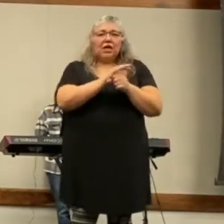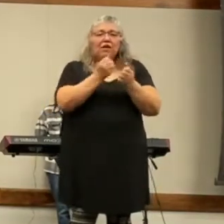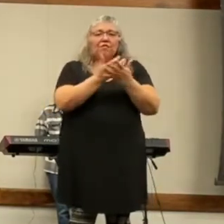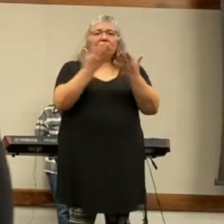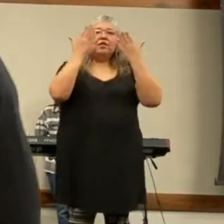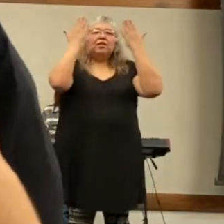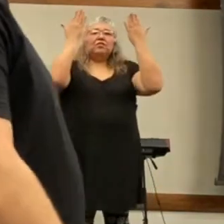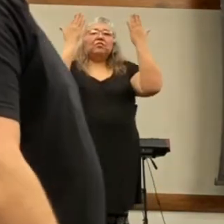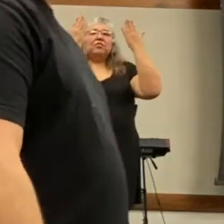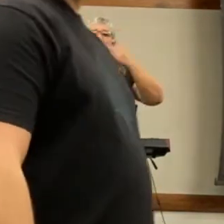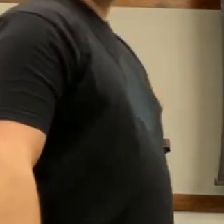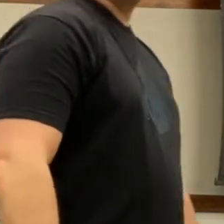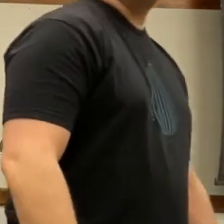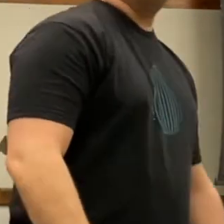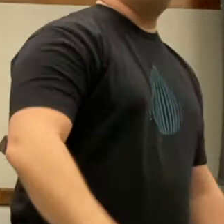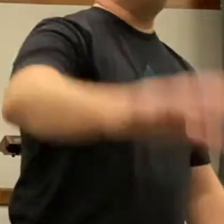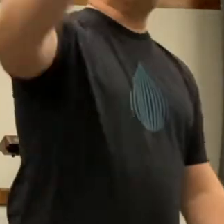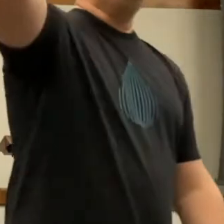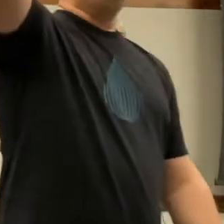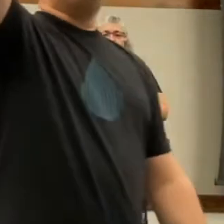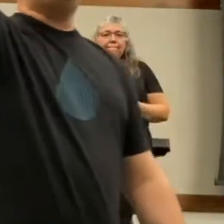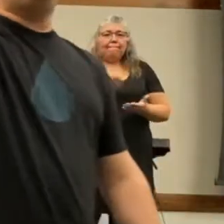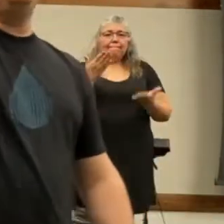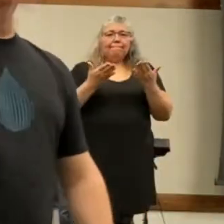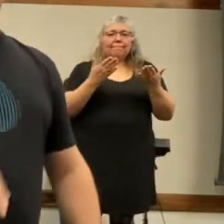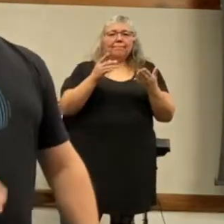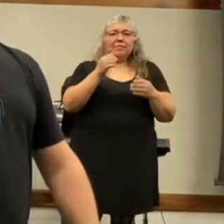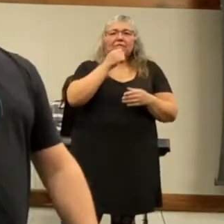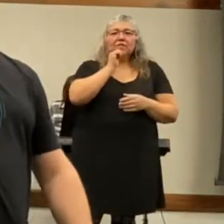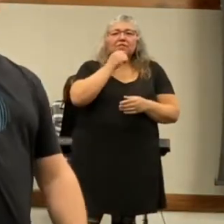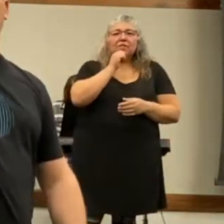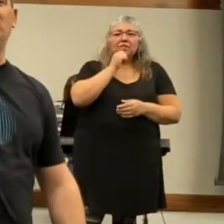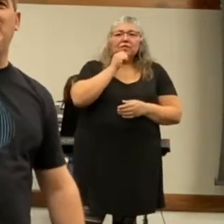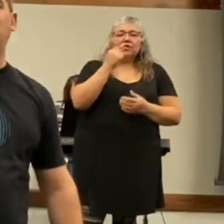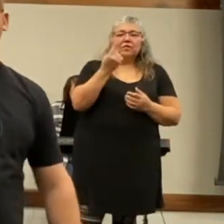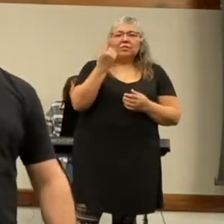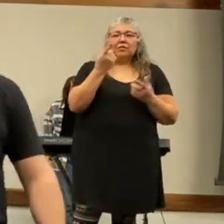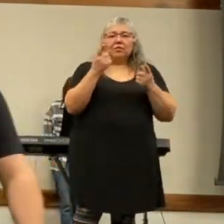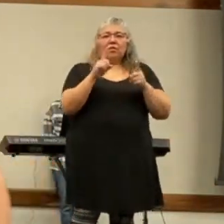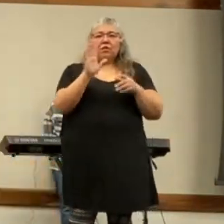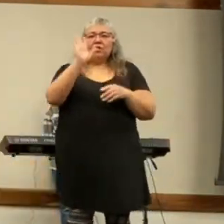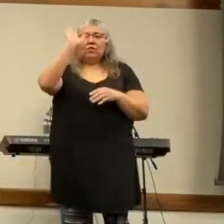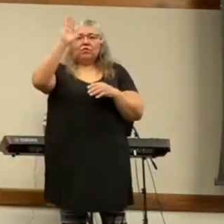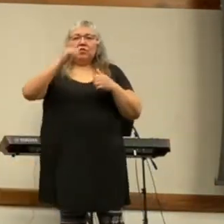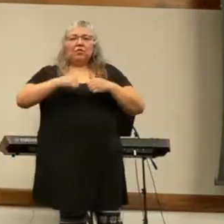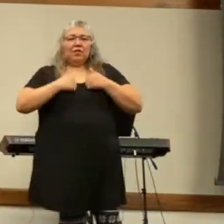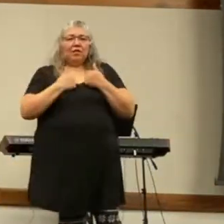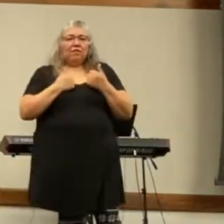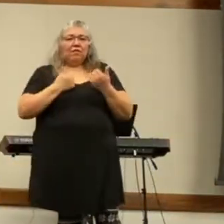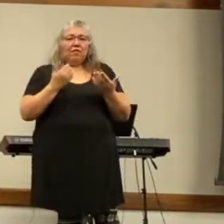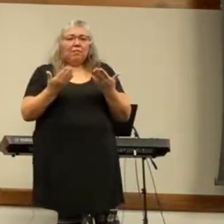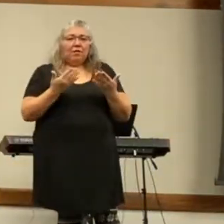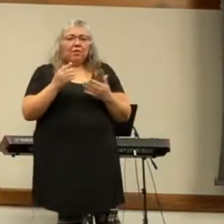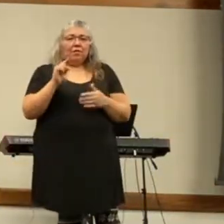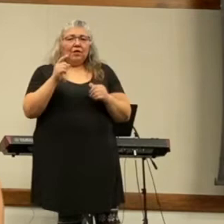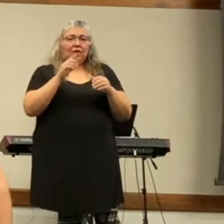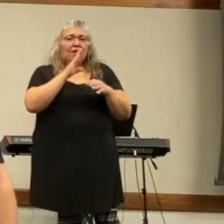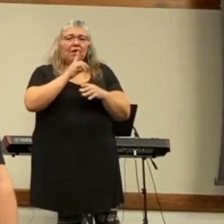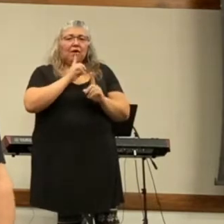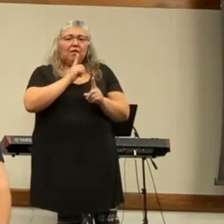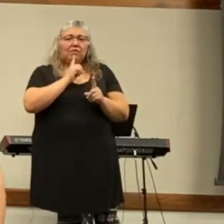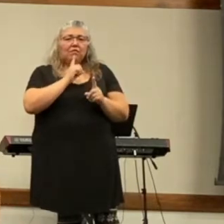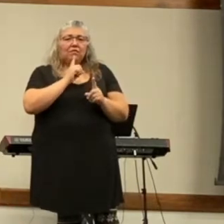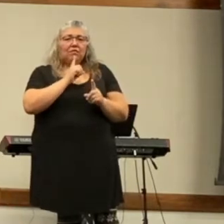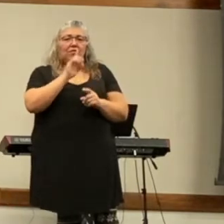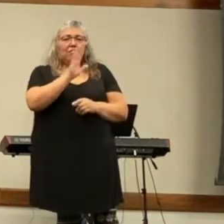just gotta do it. Maybe you're suffering with something's going on in your life. Only you can answer that, but you're saying I need prayer.